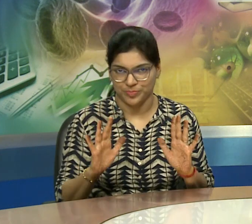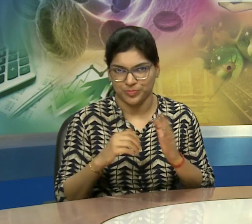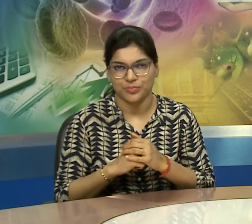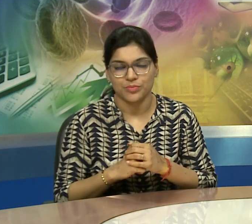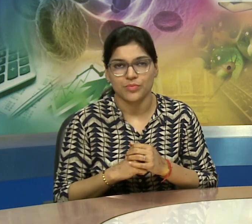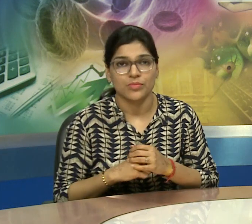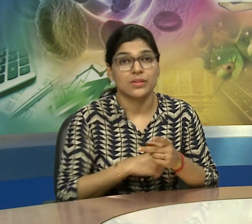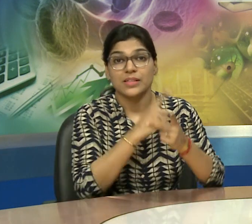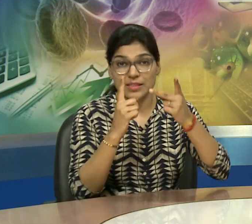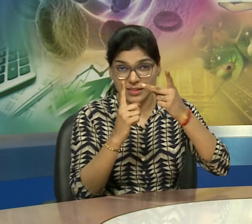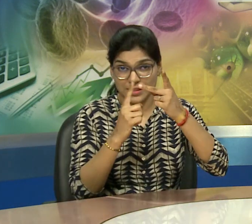Both are the verbs.